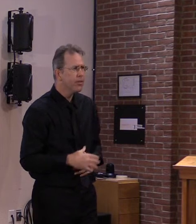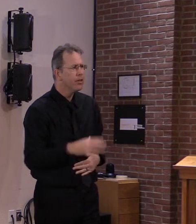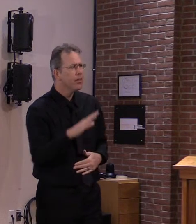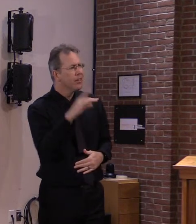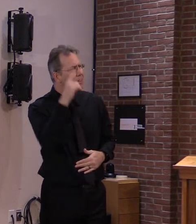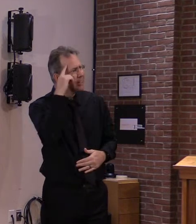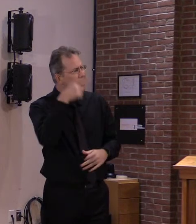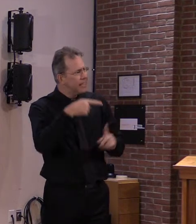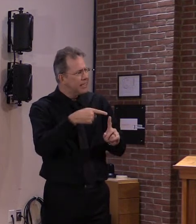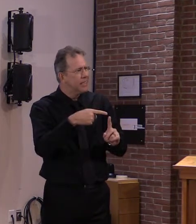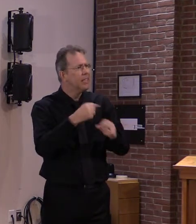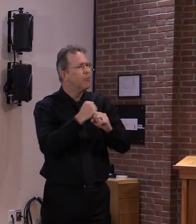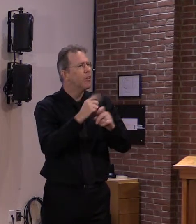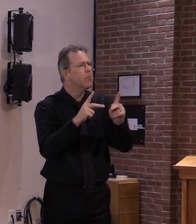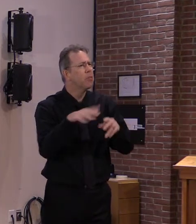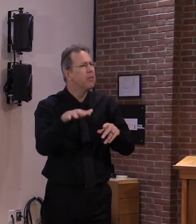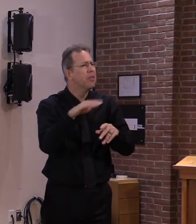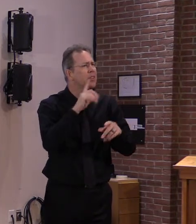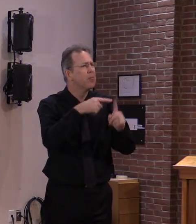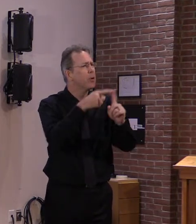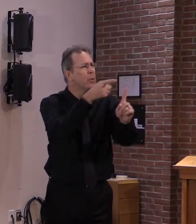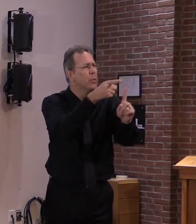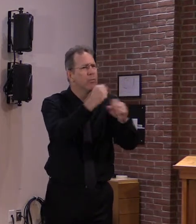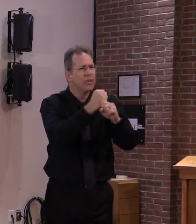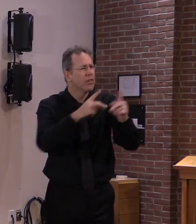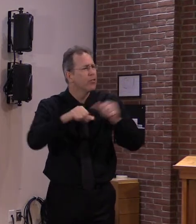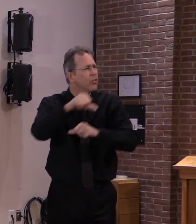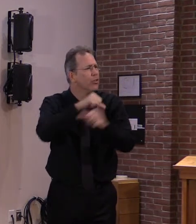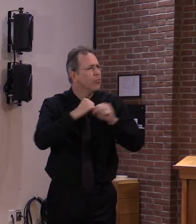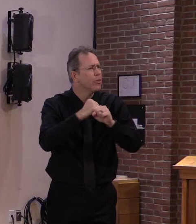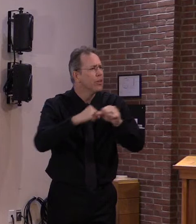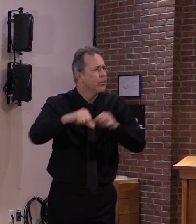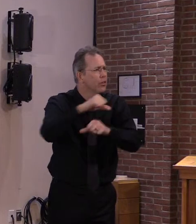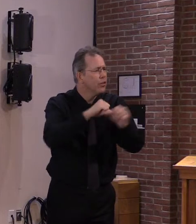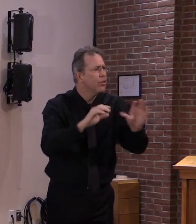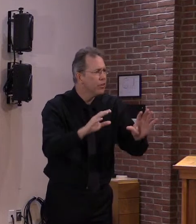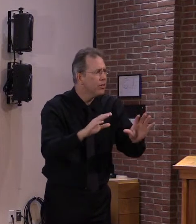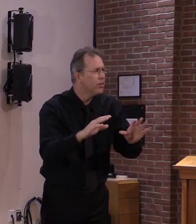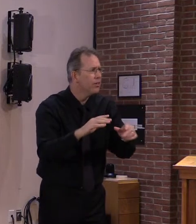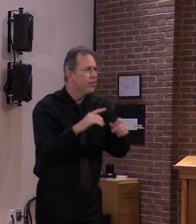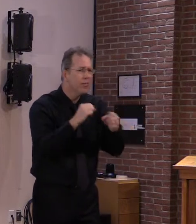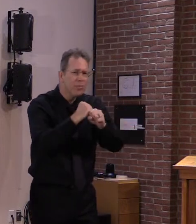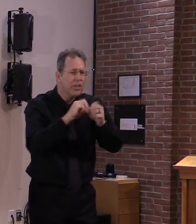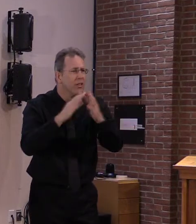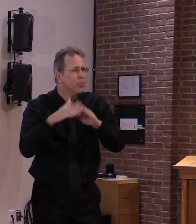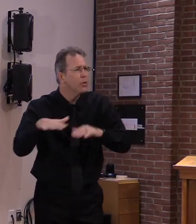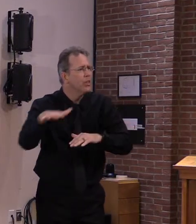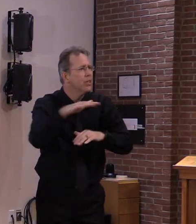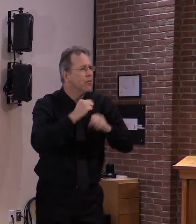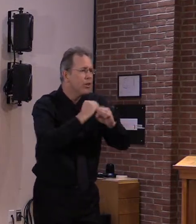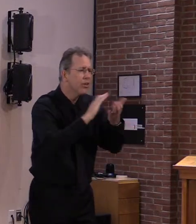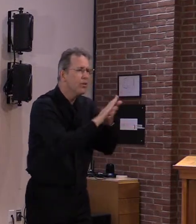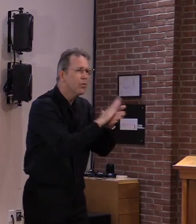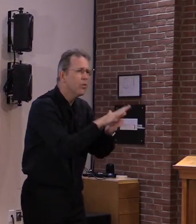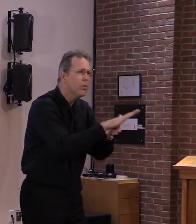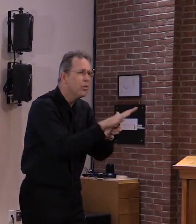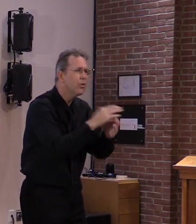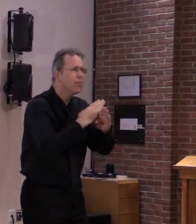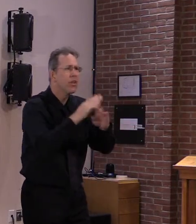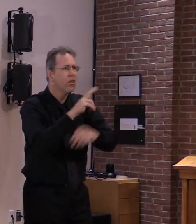of Americans plan to dine with people outside their household. That survey was slightly less than a number of other surveys that